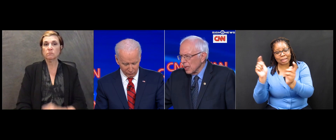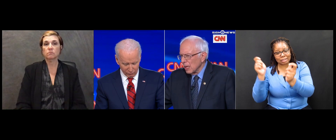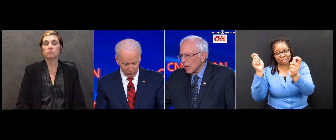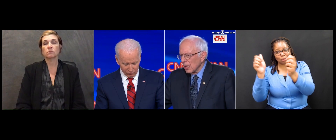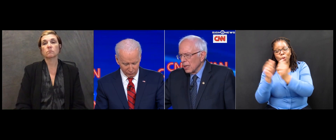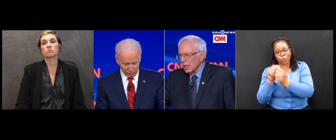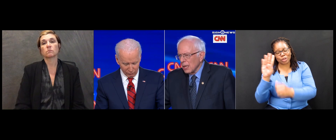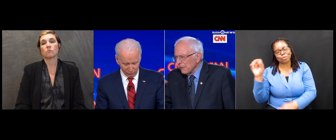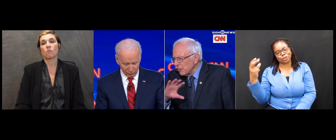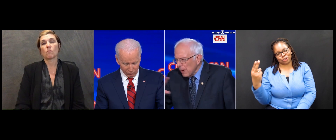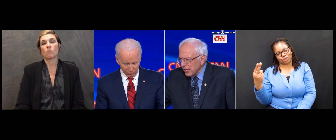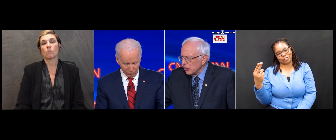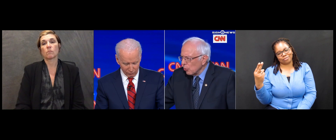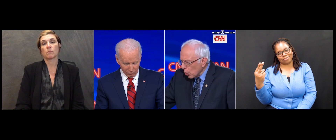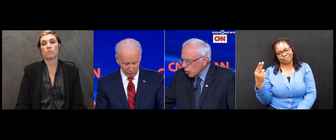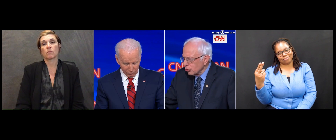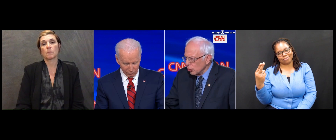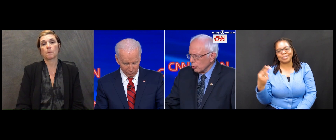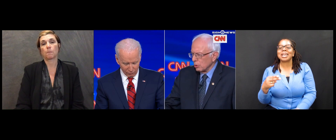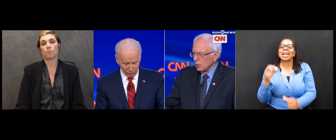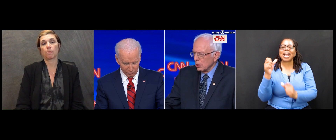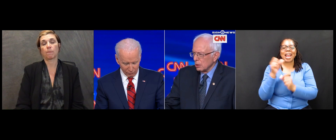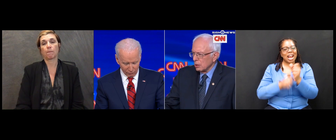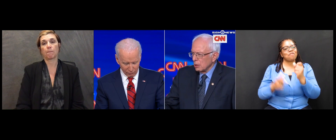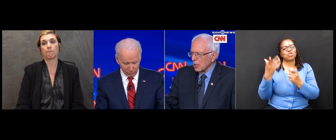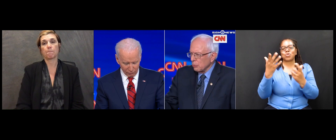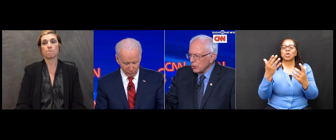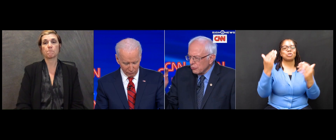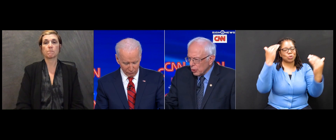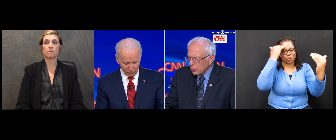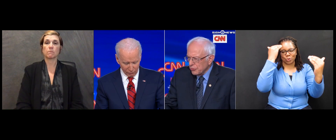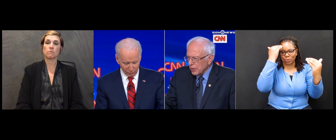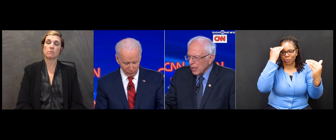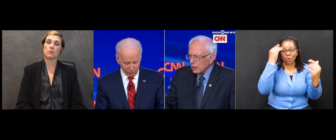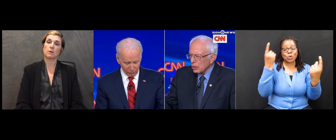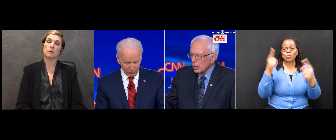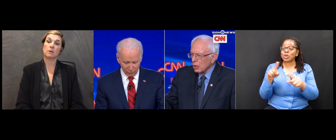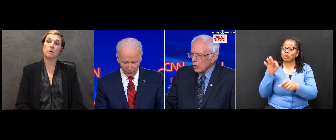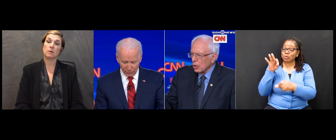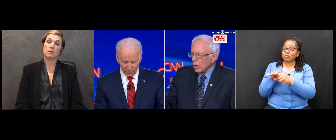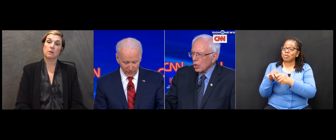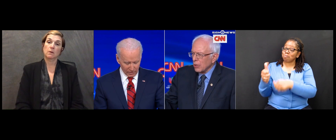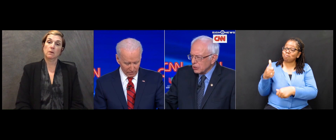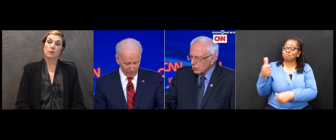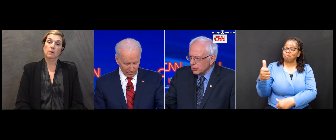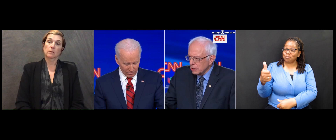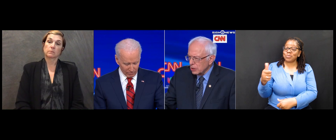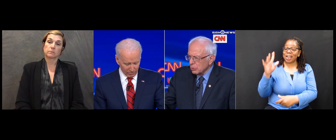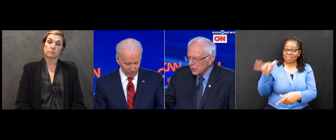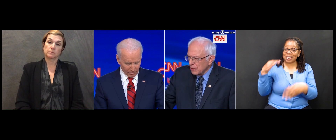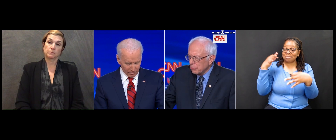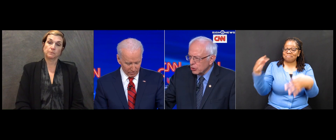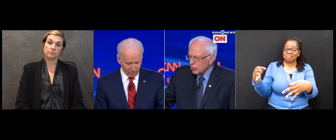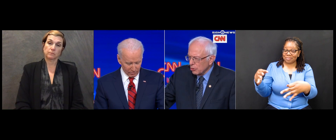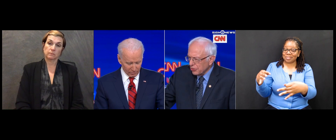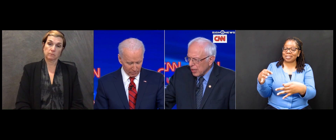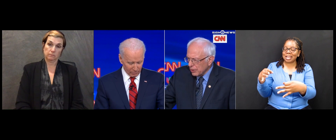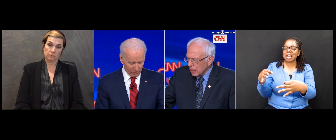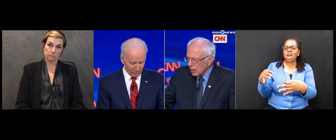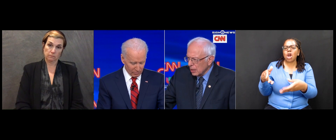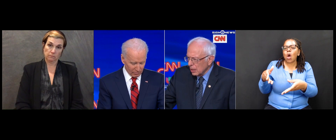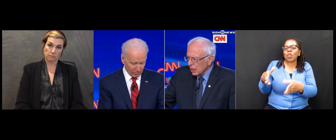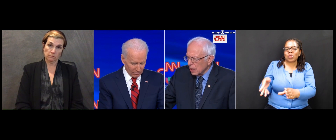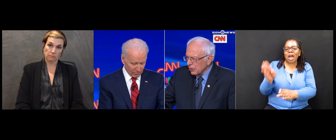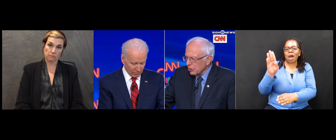Bush. Everybody in the world knew that when you voted for that resolution, you were giving Bush the